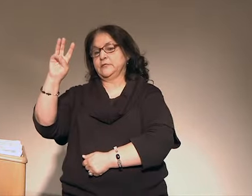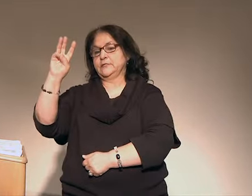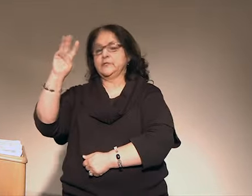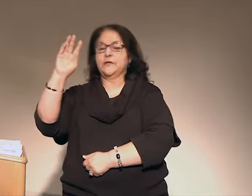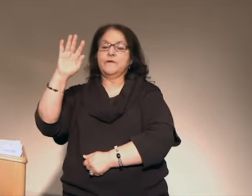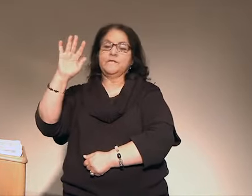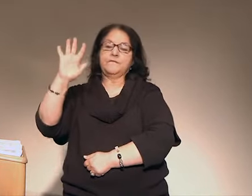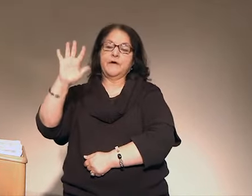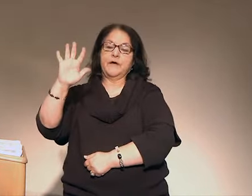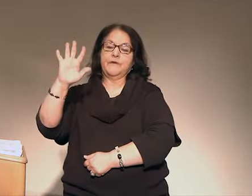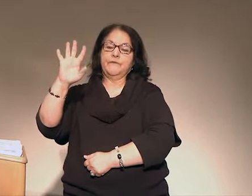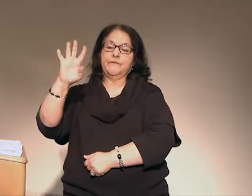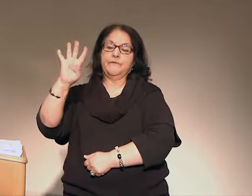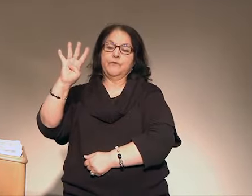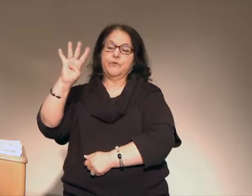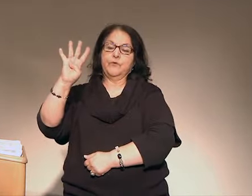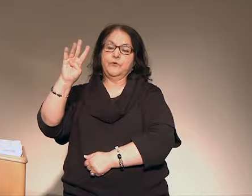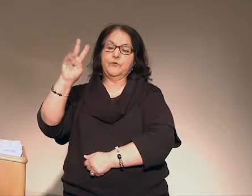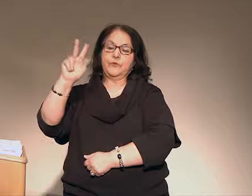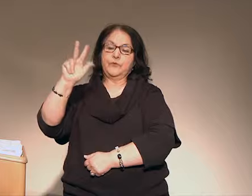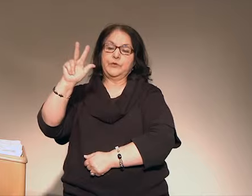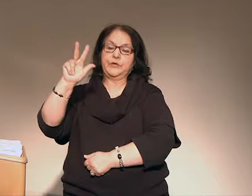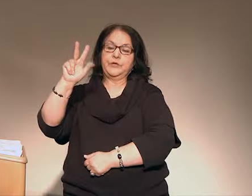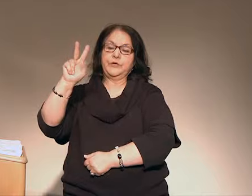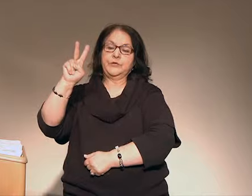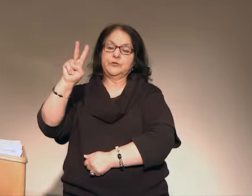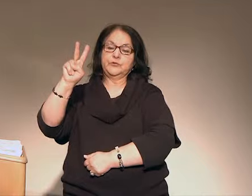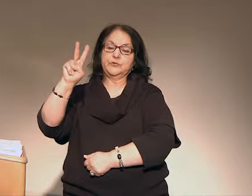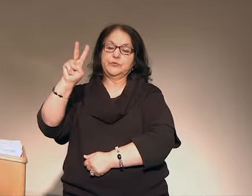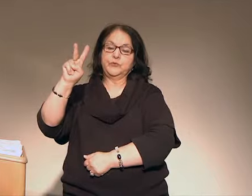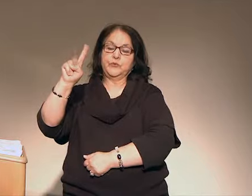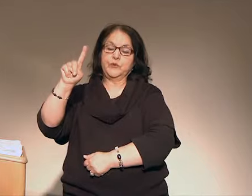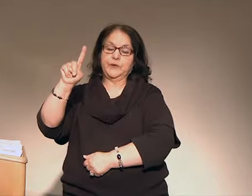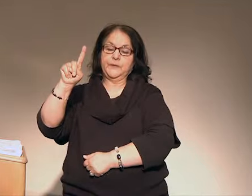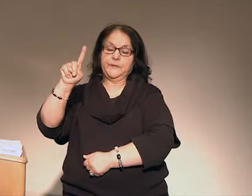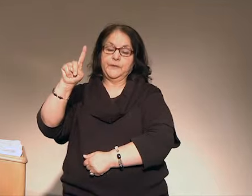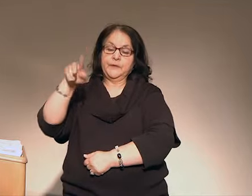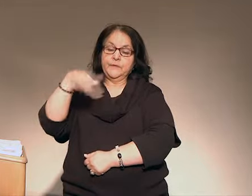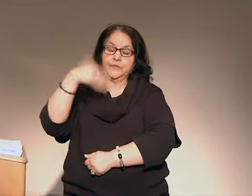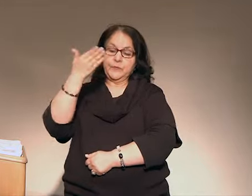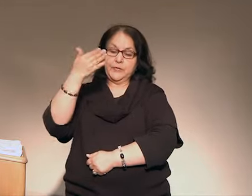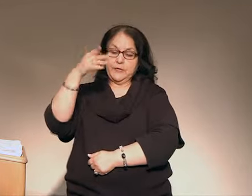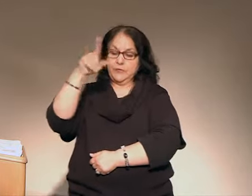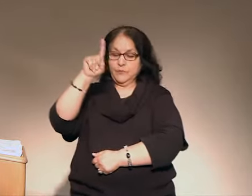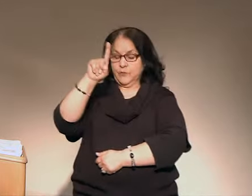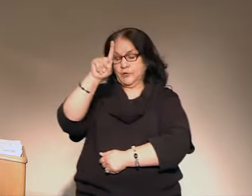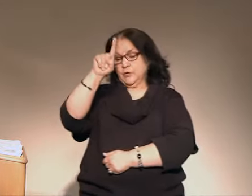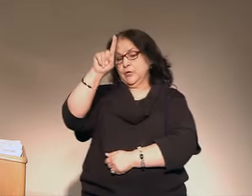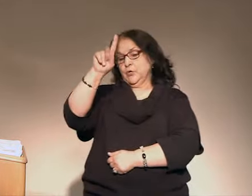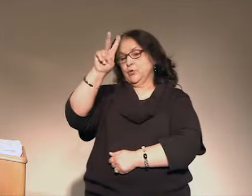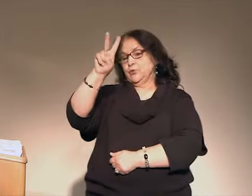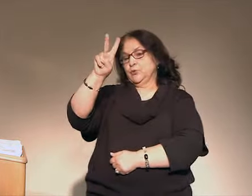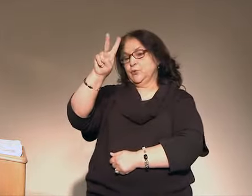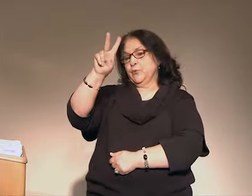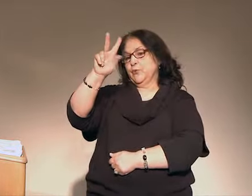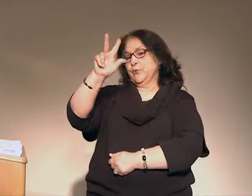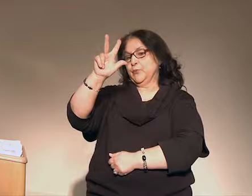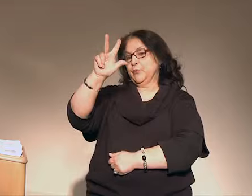6, 5, 4, 3, 2, 1. From the beginning, 1, 2,